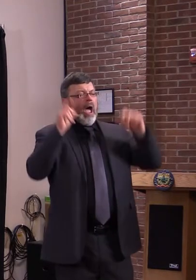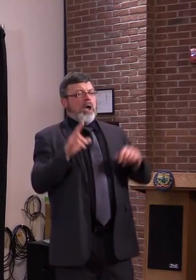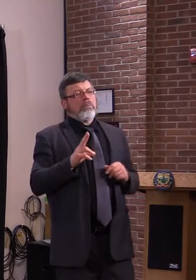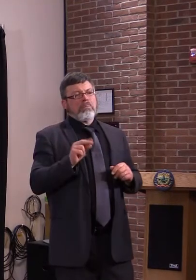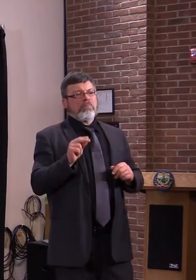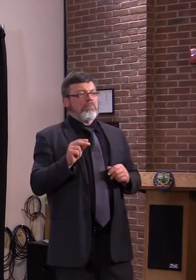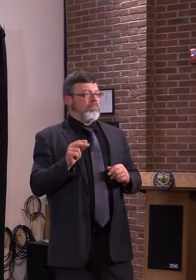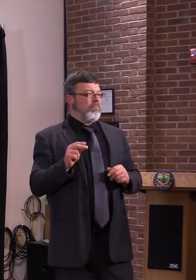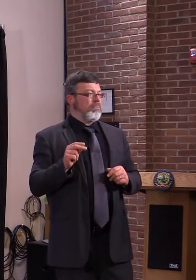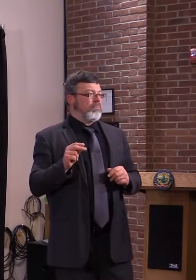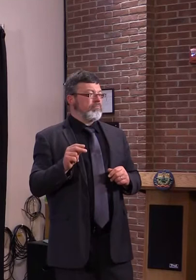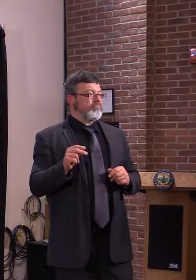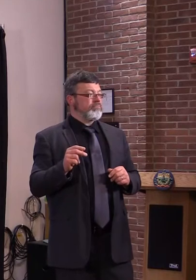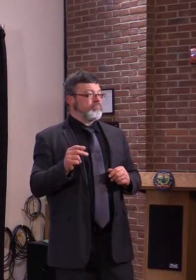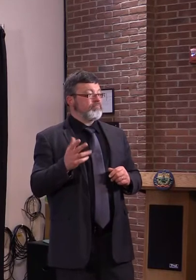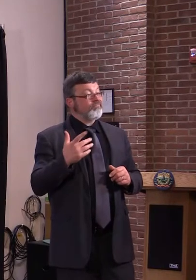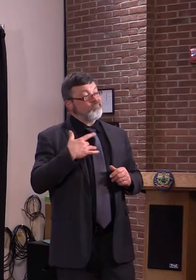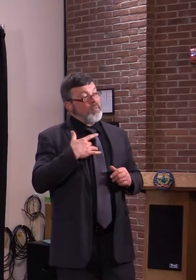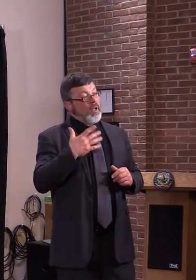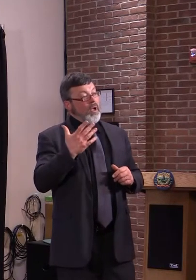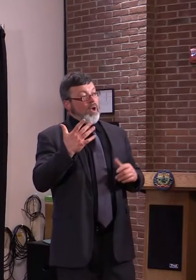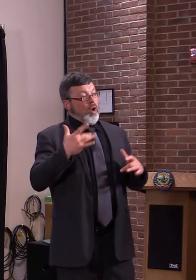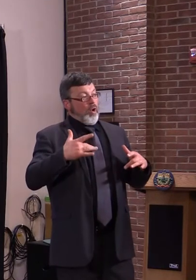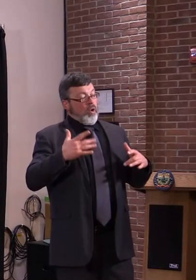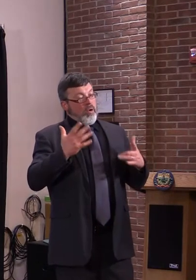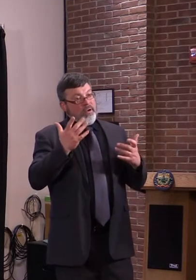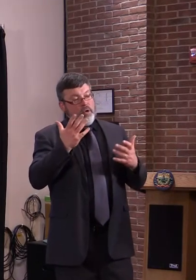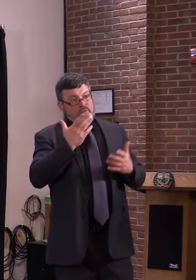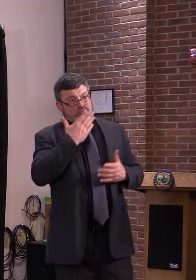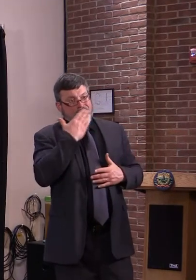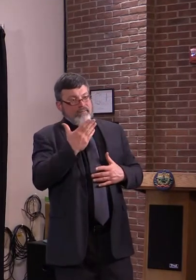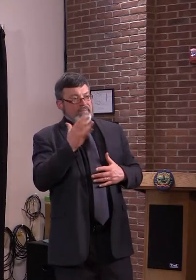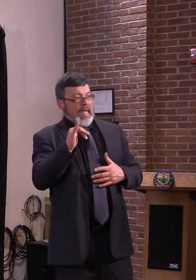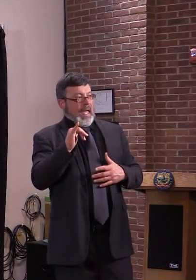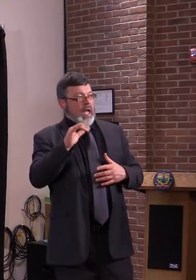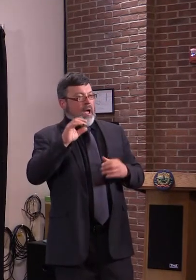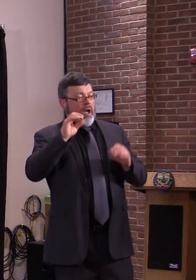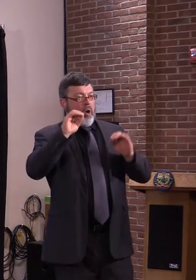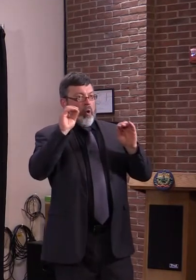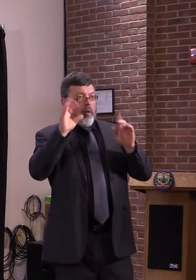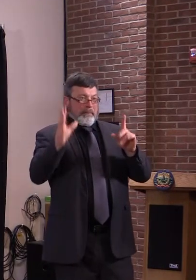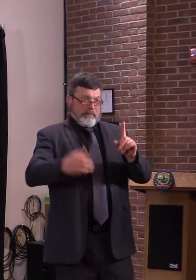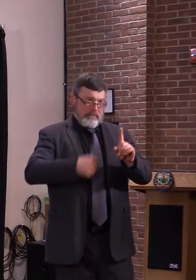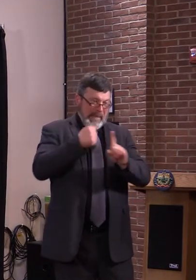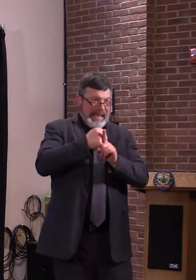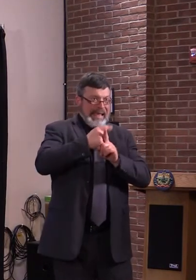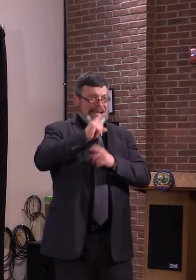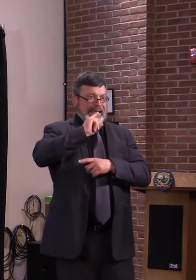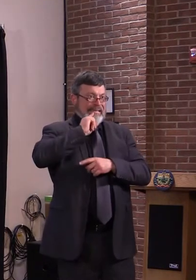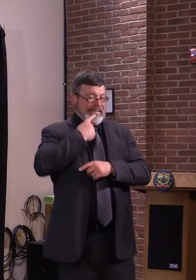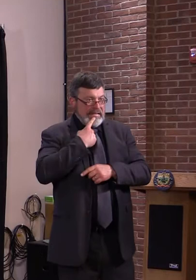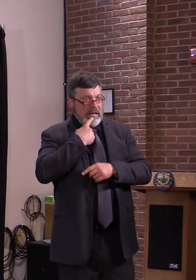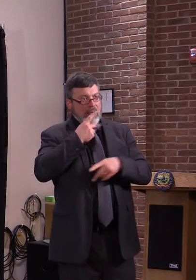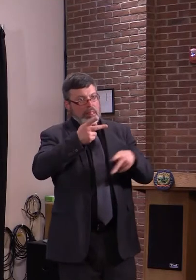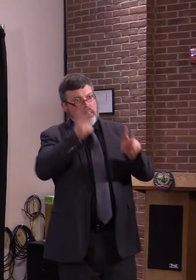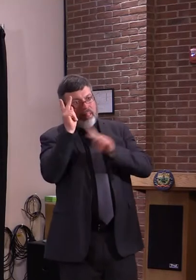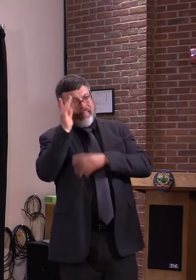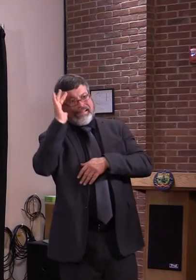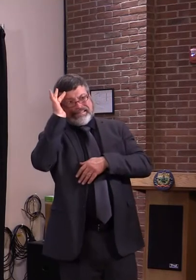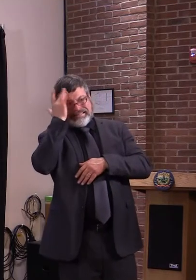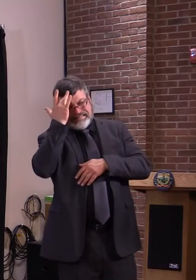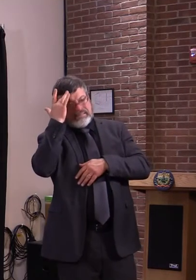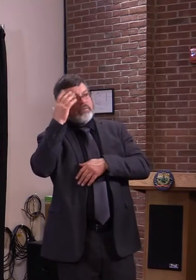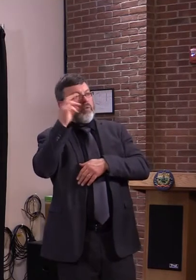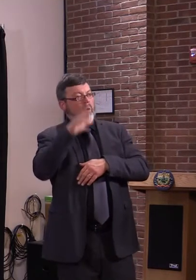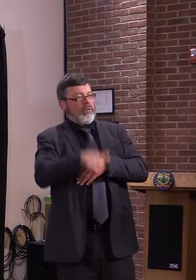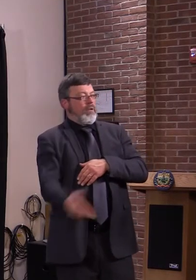that none of the cases seems to be severe. So just because they have COVID, as